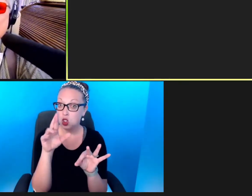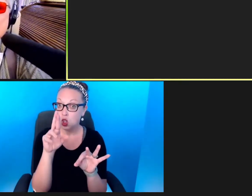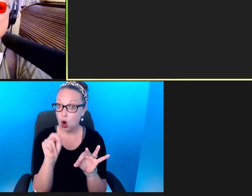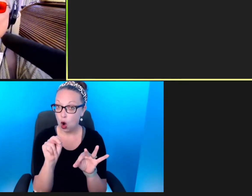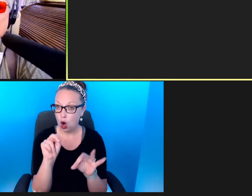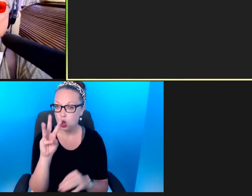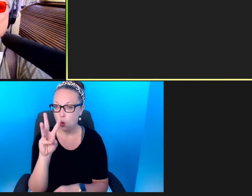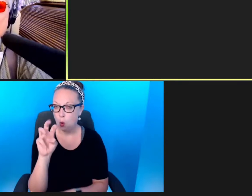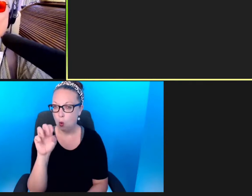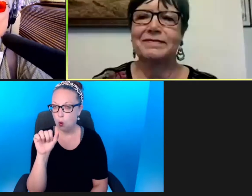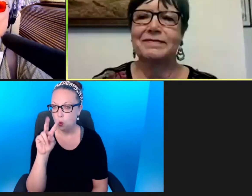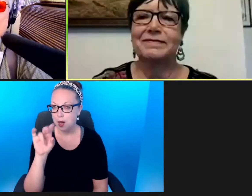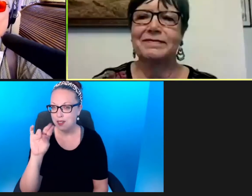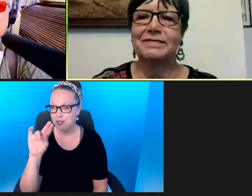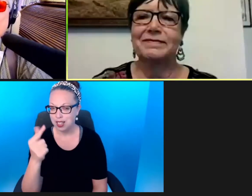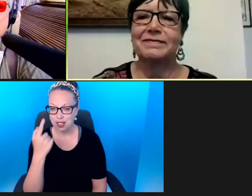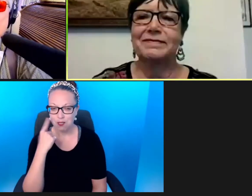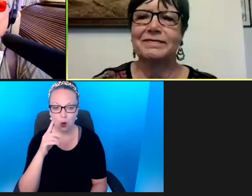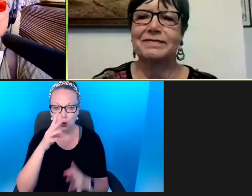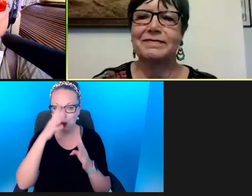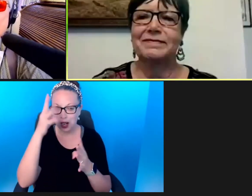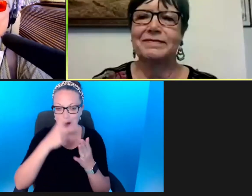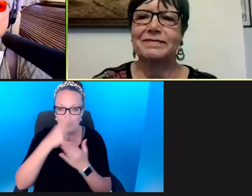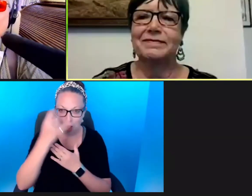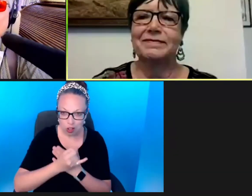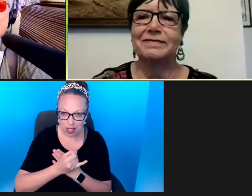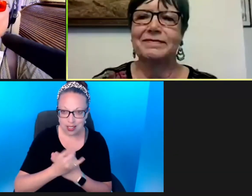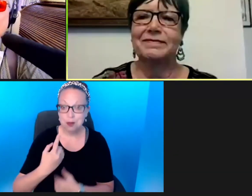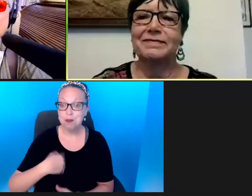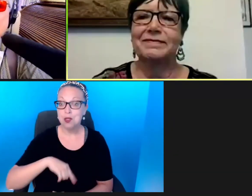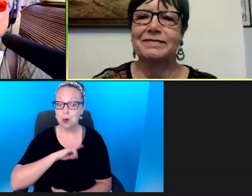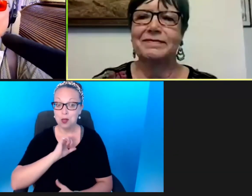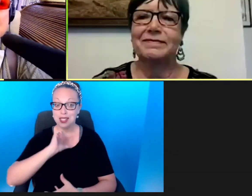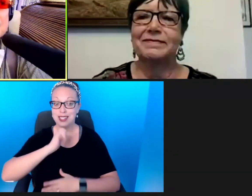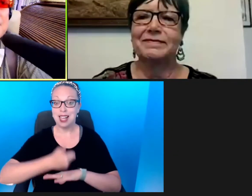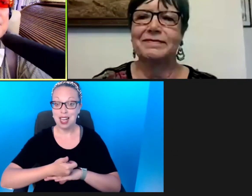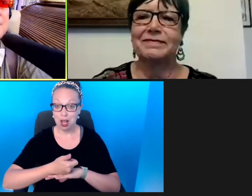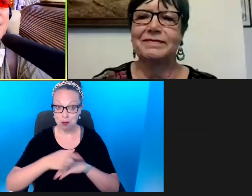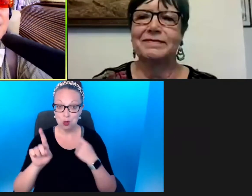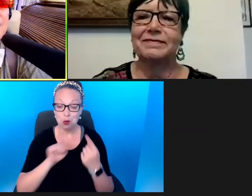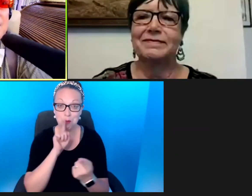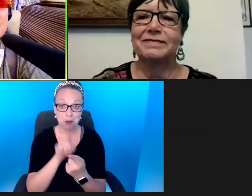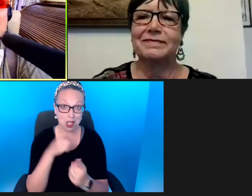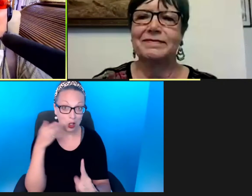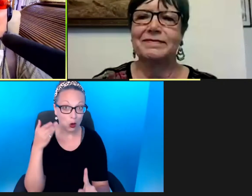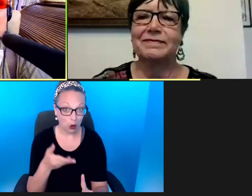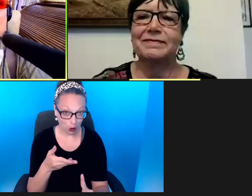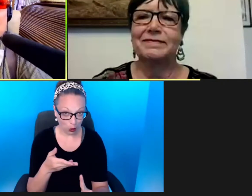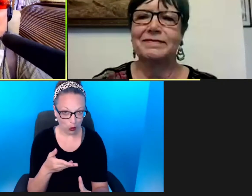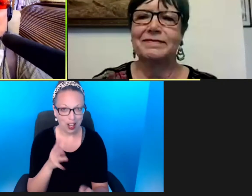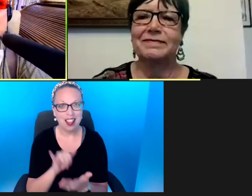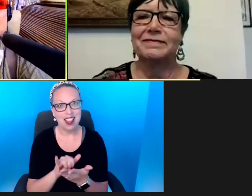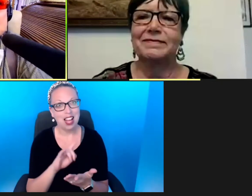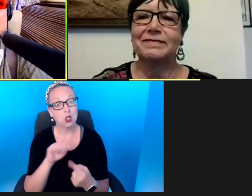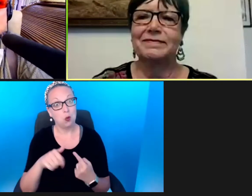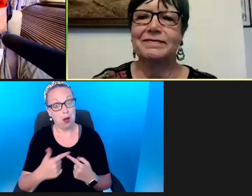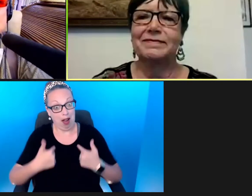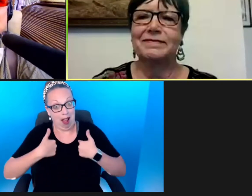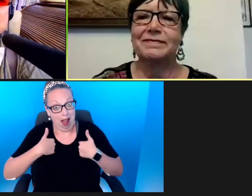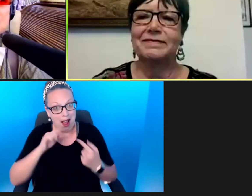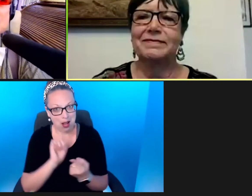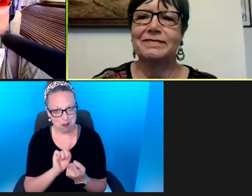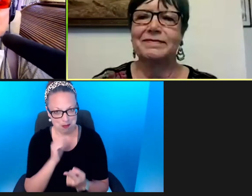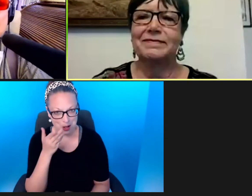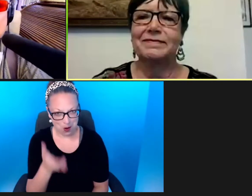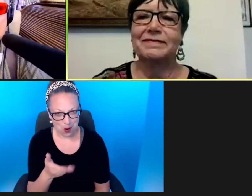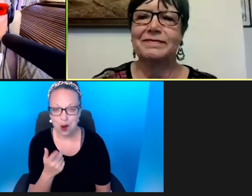creative projects. And so we arranged to meet her. And that's when I got to meet Marnette. And then we got to, a few